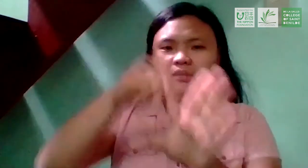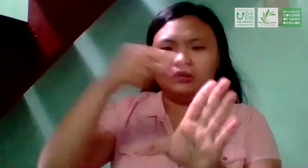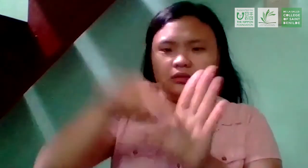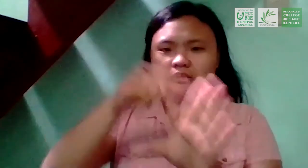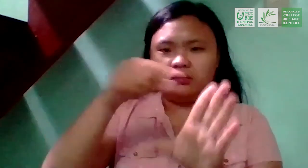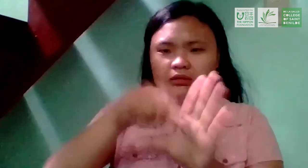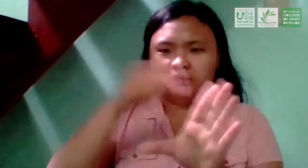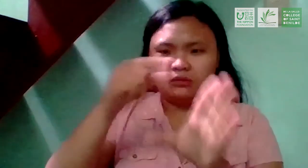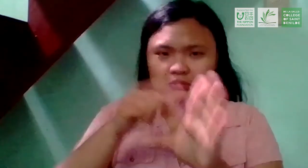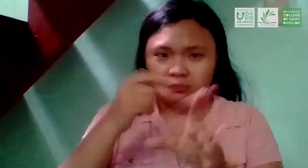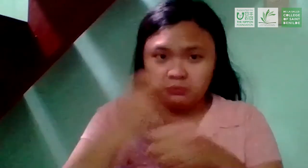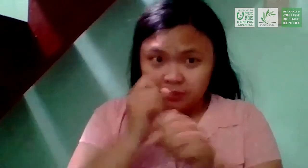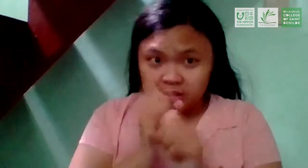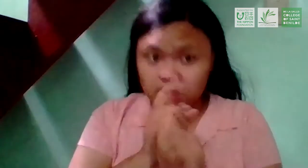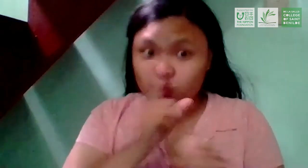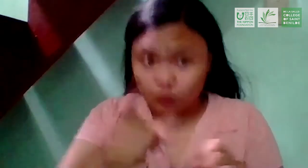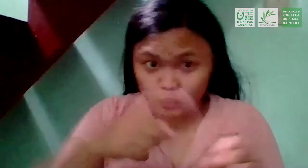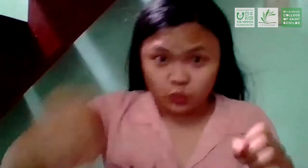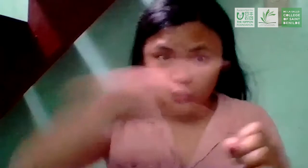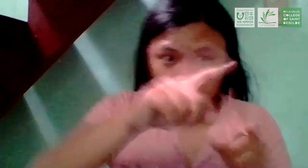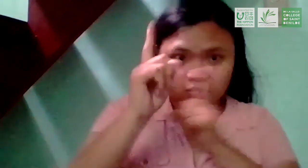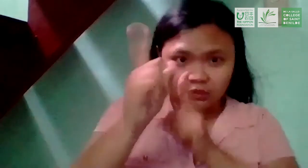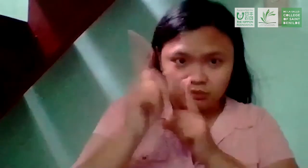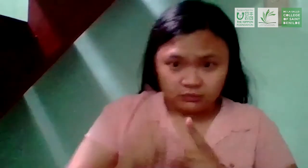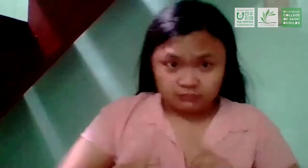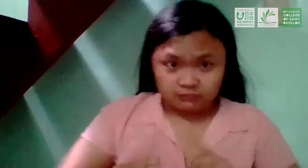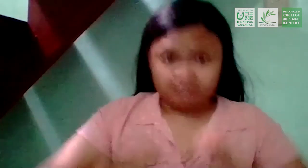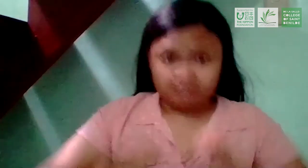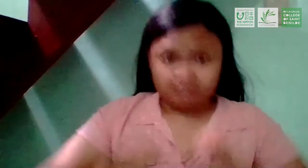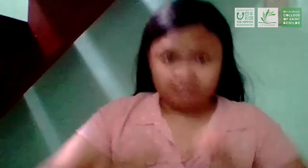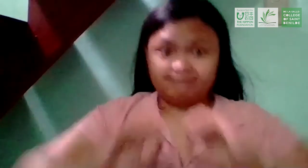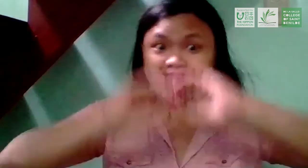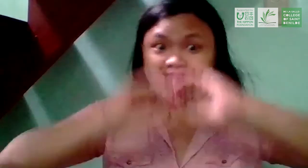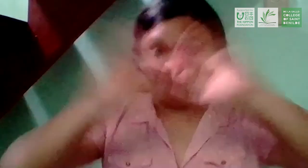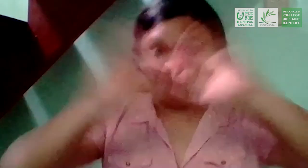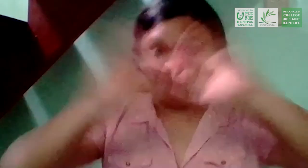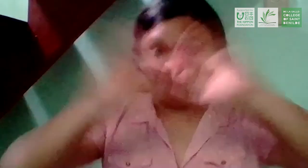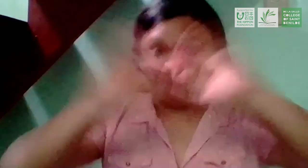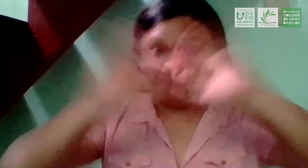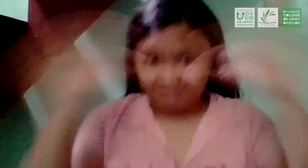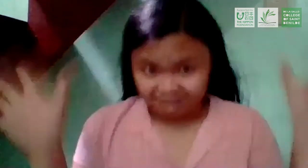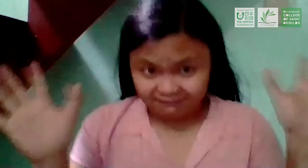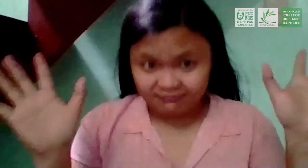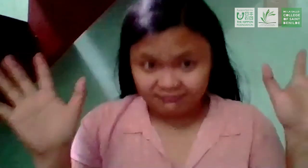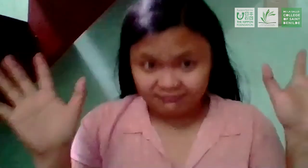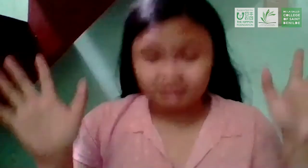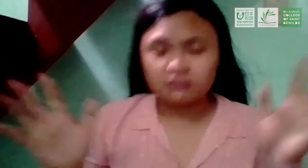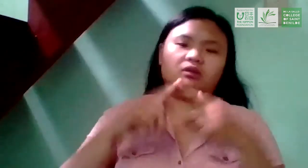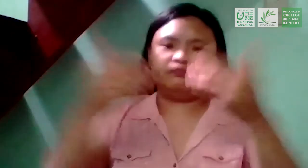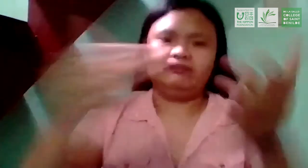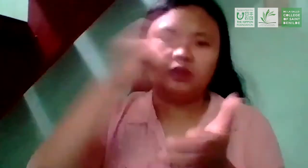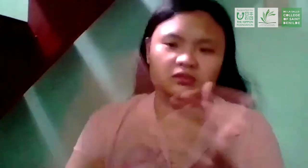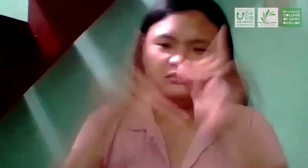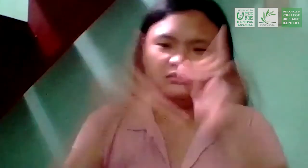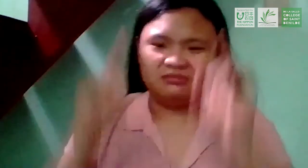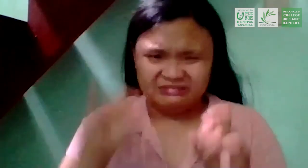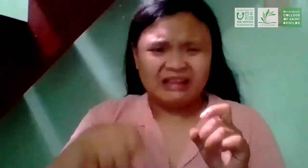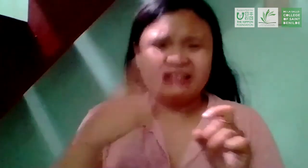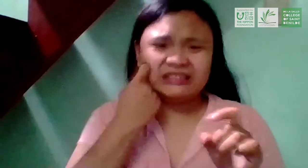we'll have a quiz just to make sure that we understand everything. And